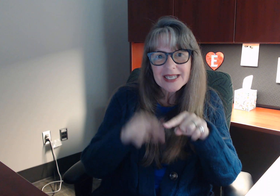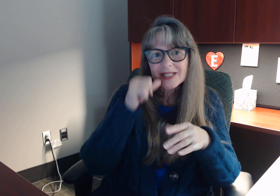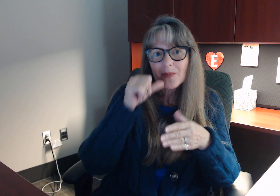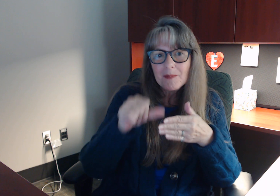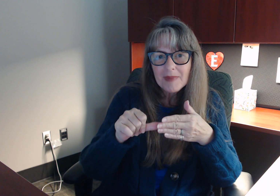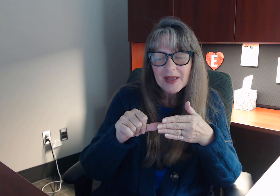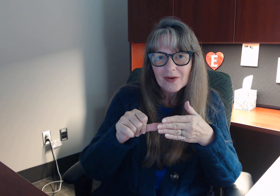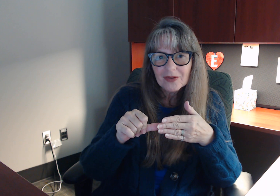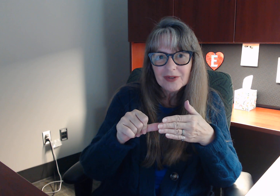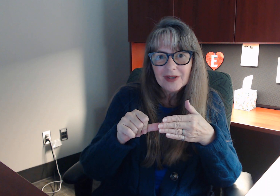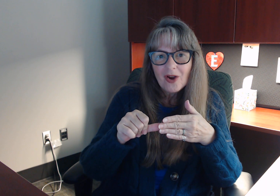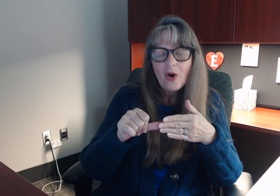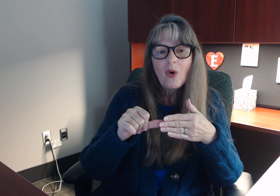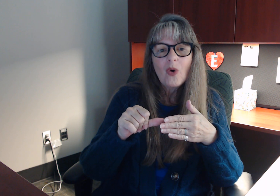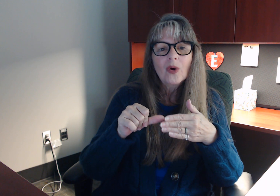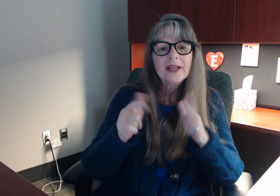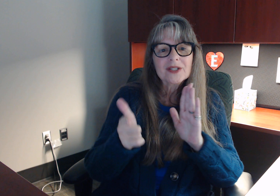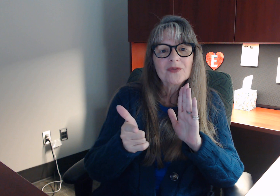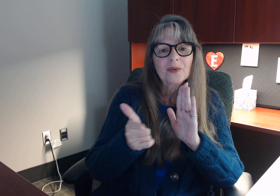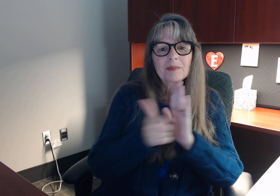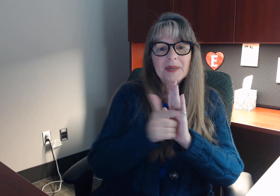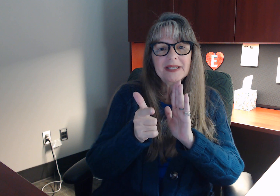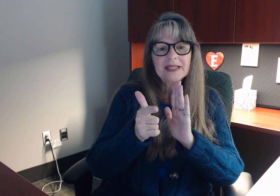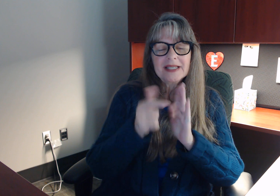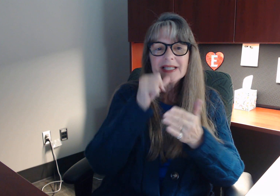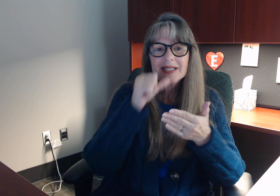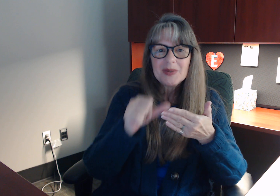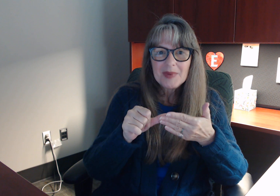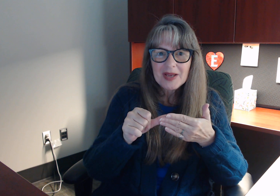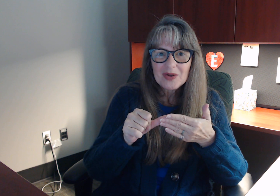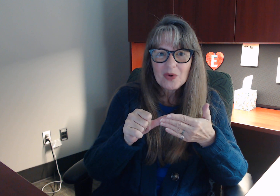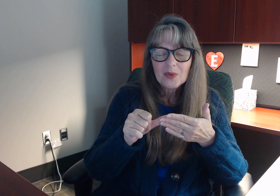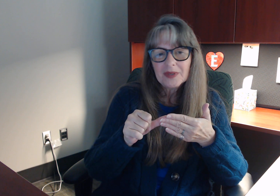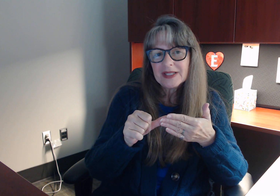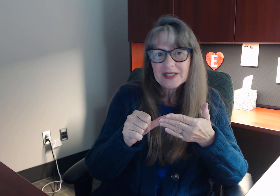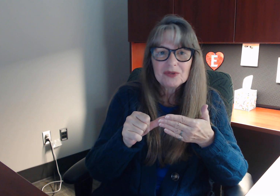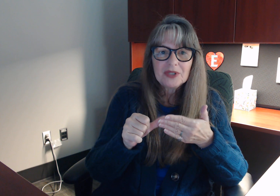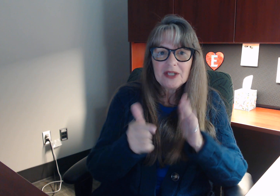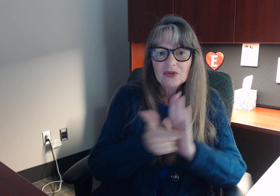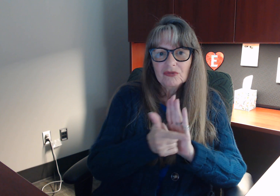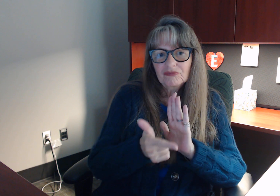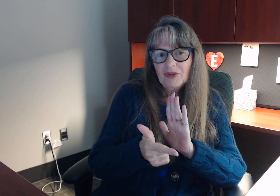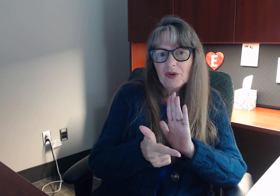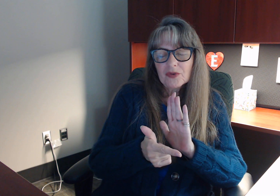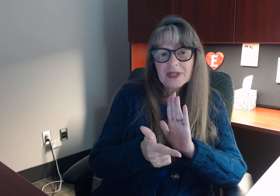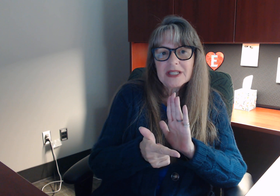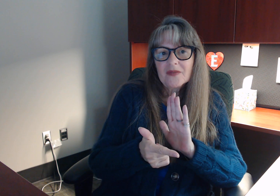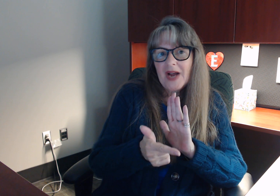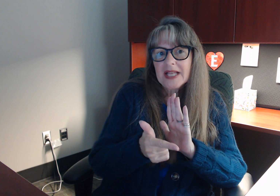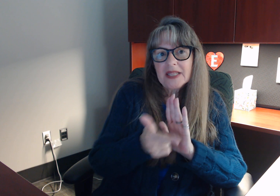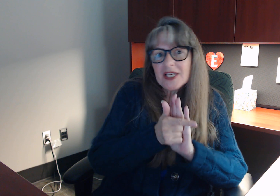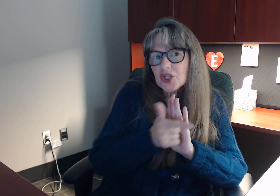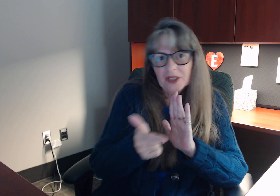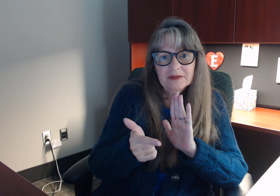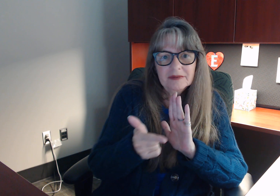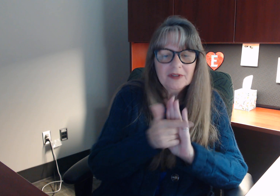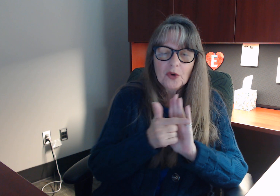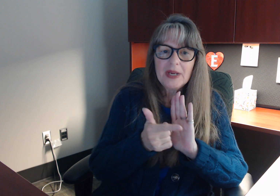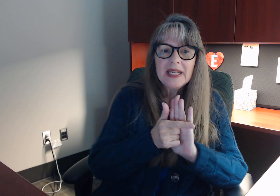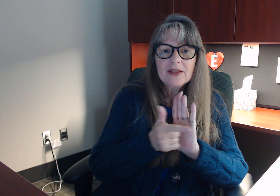can't mail, or it's forbidden to mail, or it's illegal. You know, it's a violation. You know, any of those